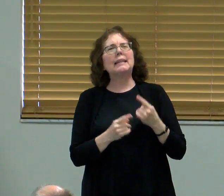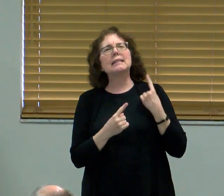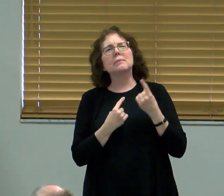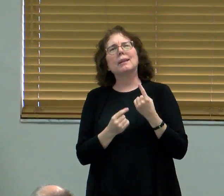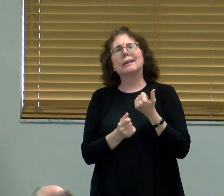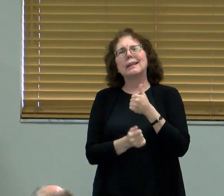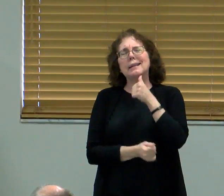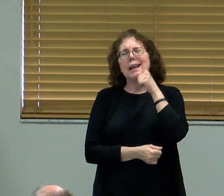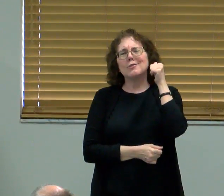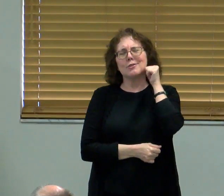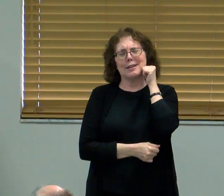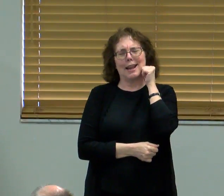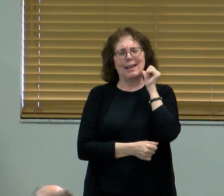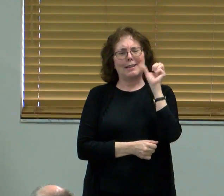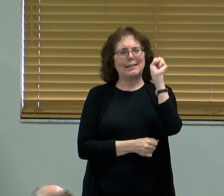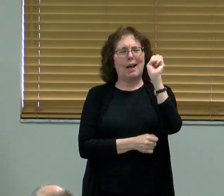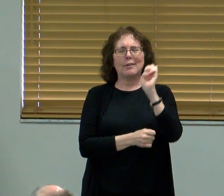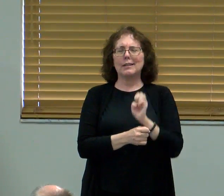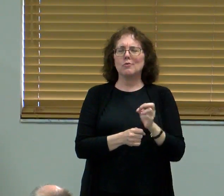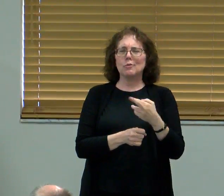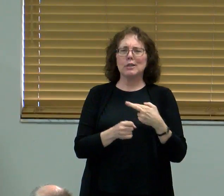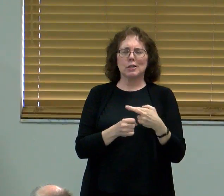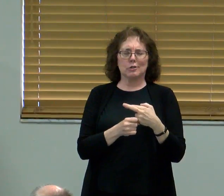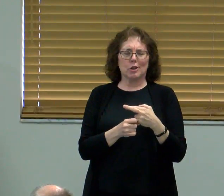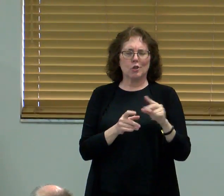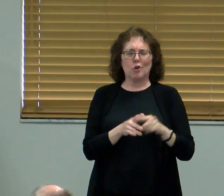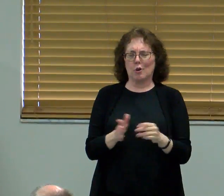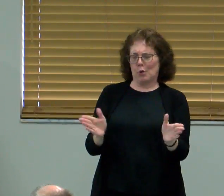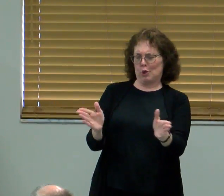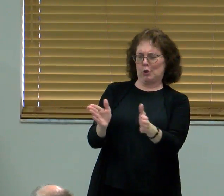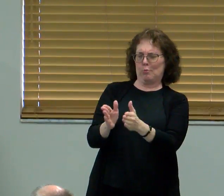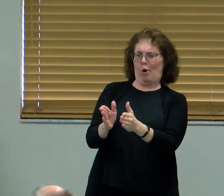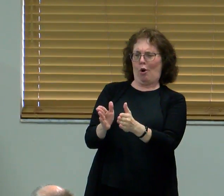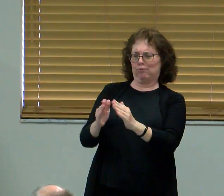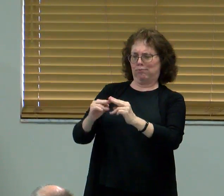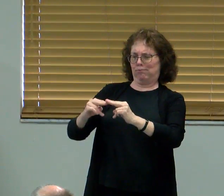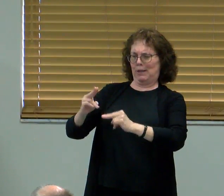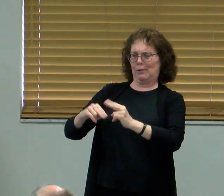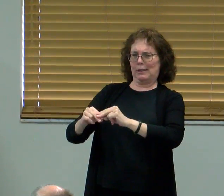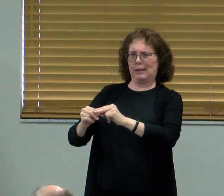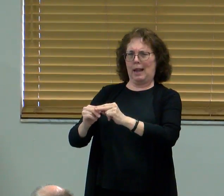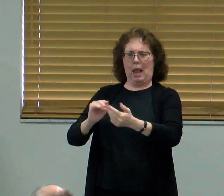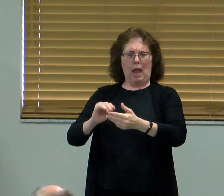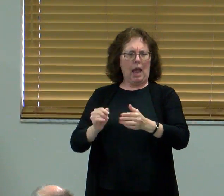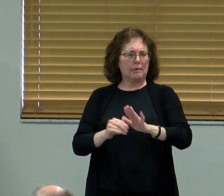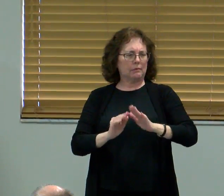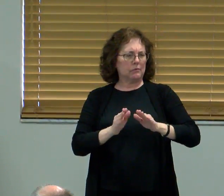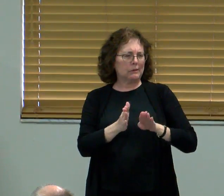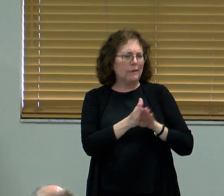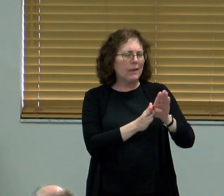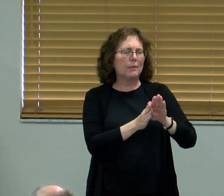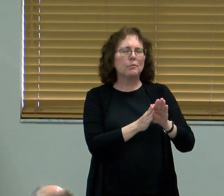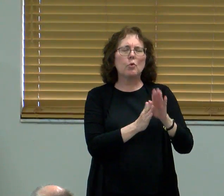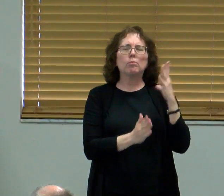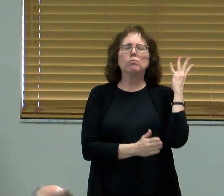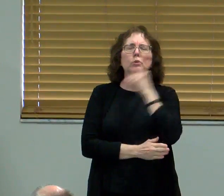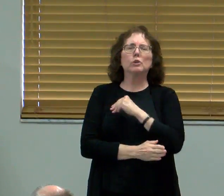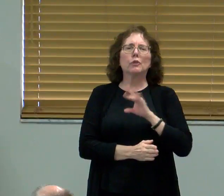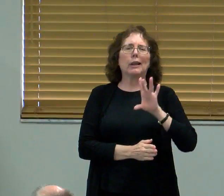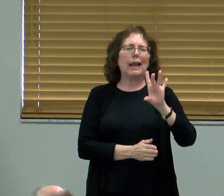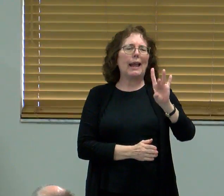that the Southeast region upgraded from a very small warehouse to our beautiful 8-acre campus that you're on